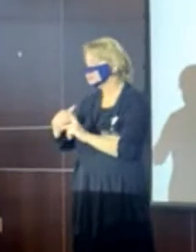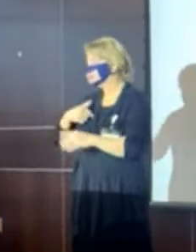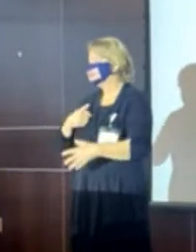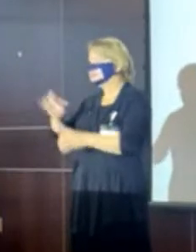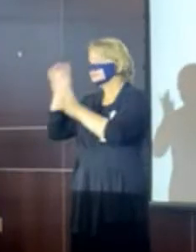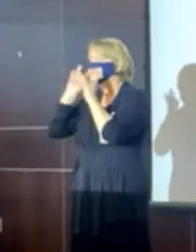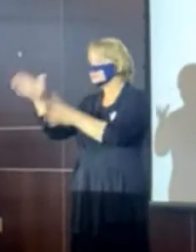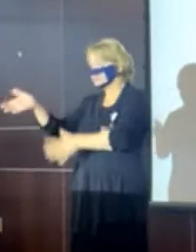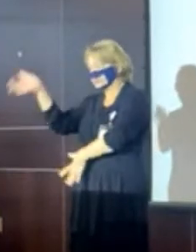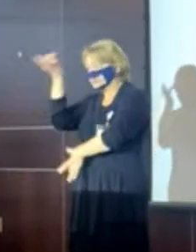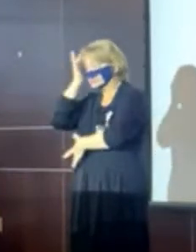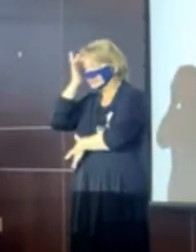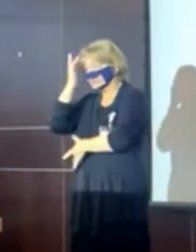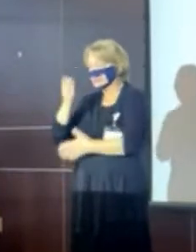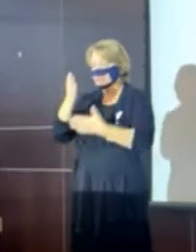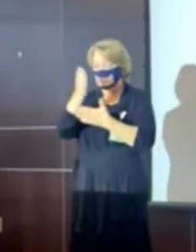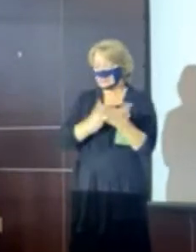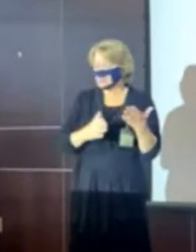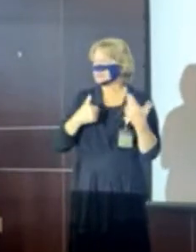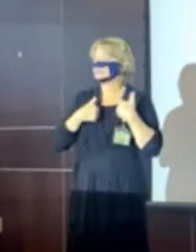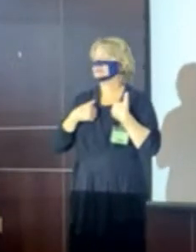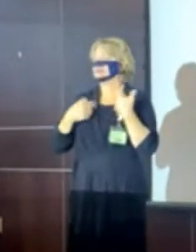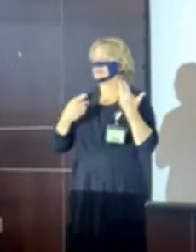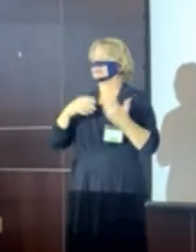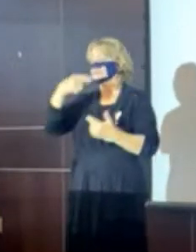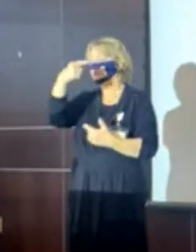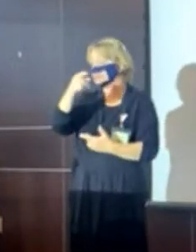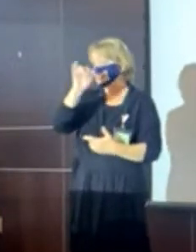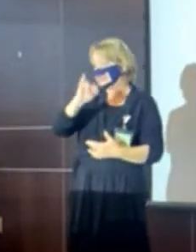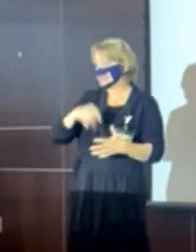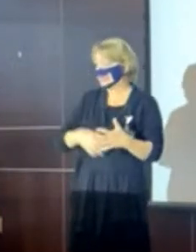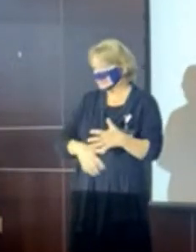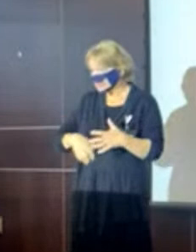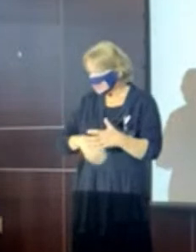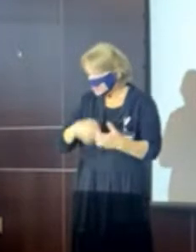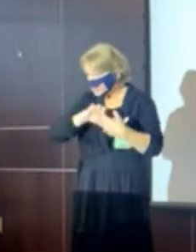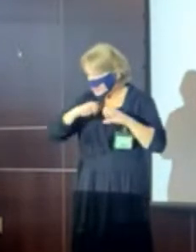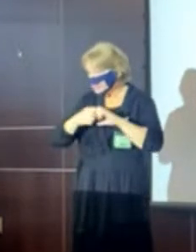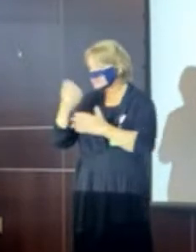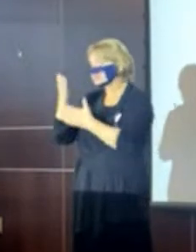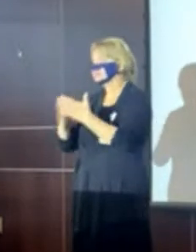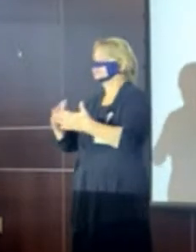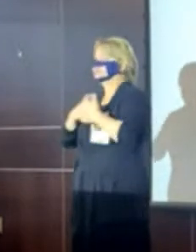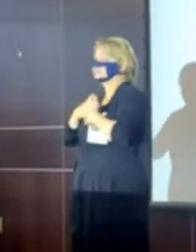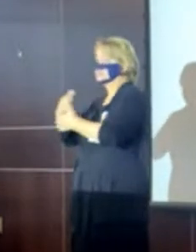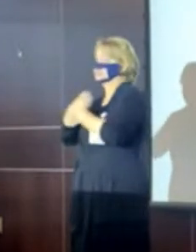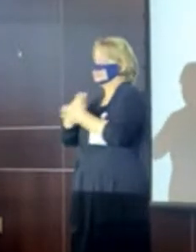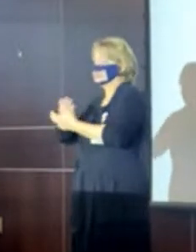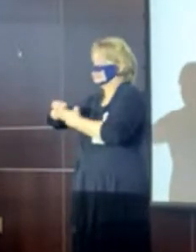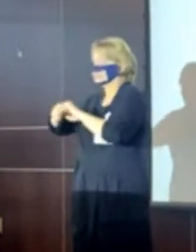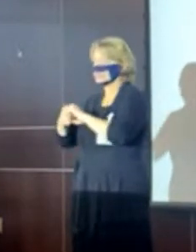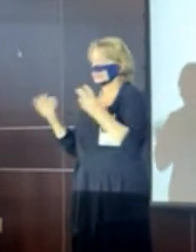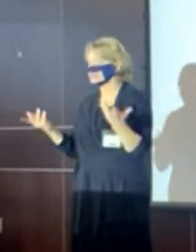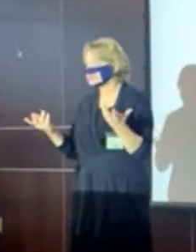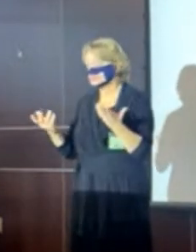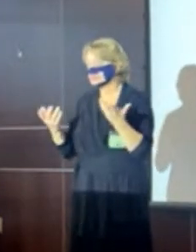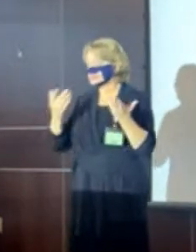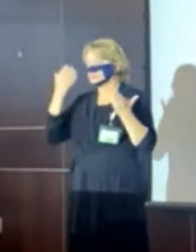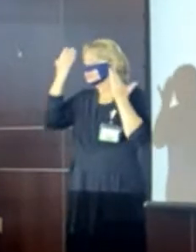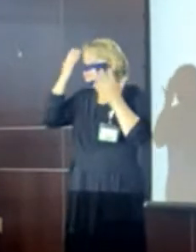symptoms, and some people can have respiratory symptoms. There really is this is what's going to happen from admission to